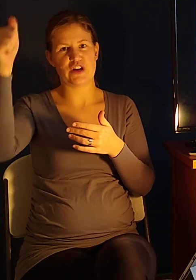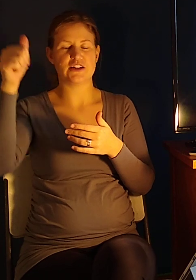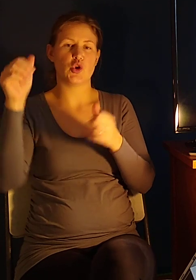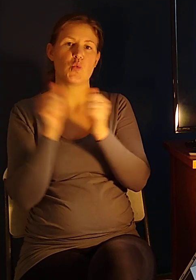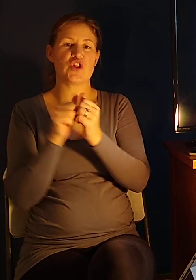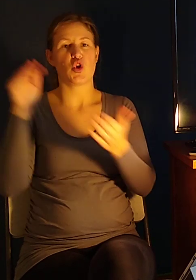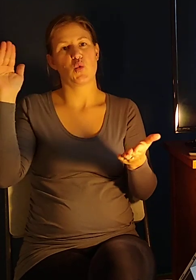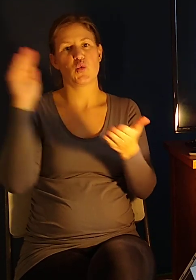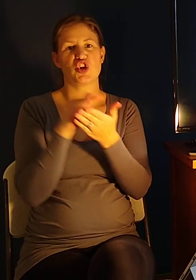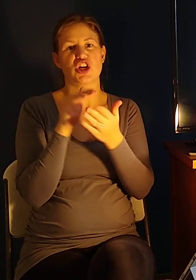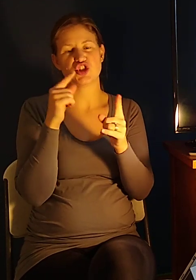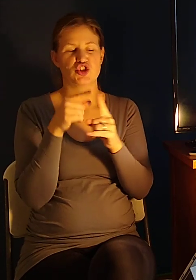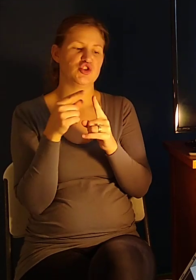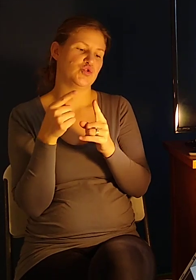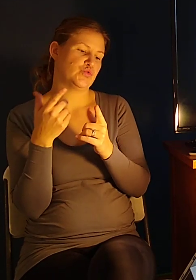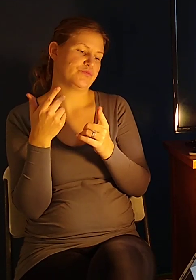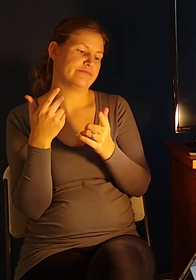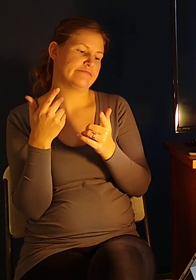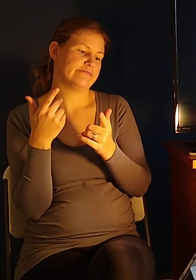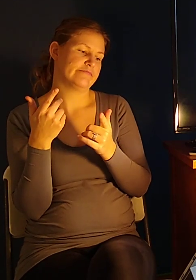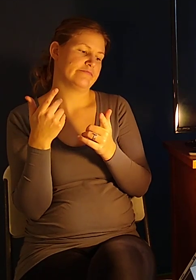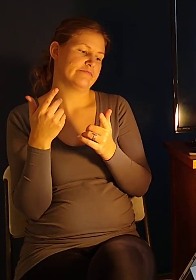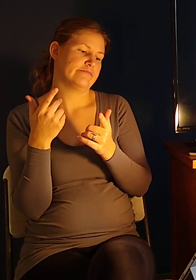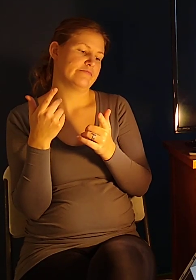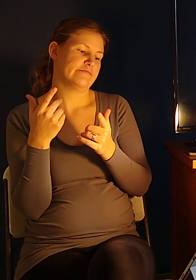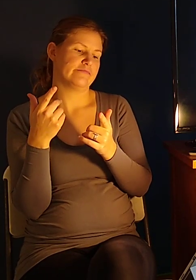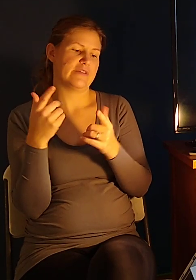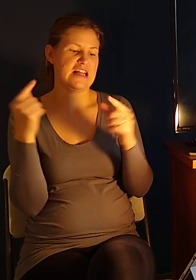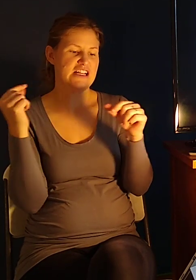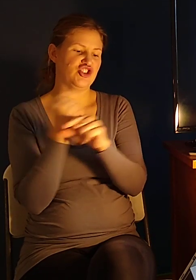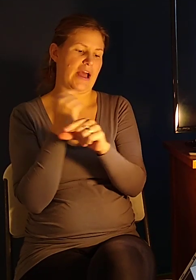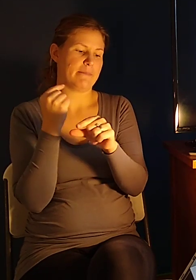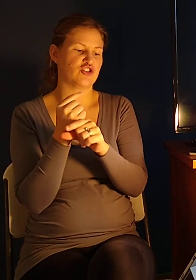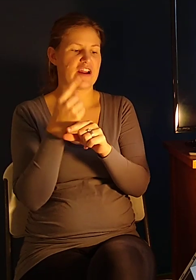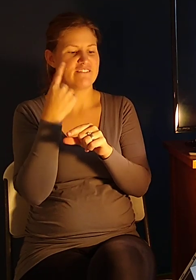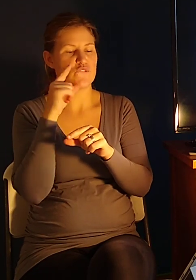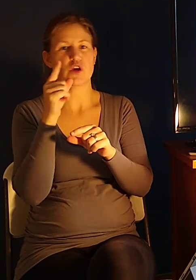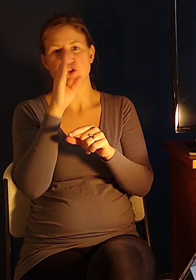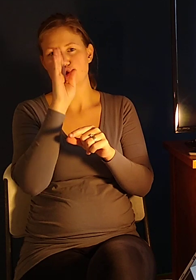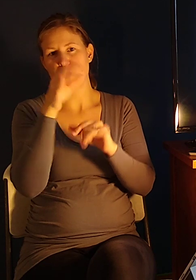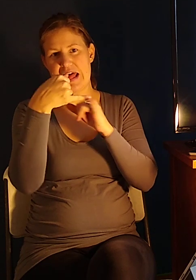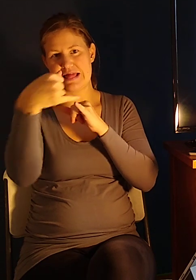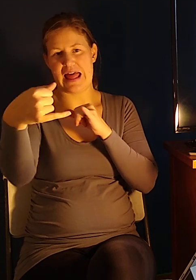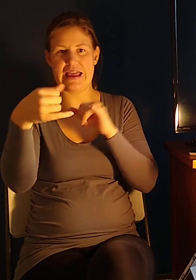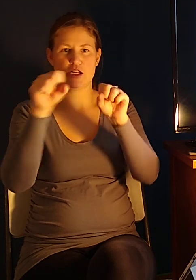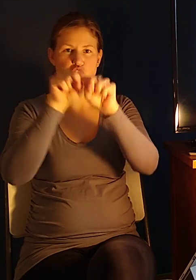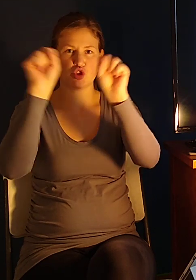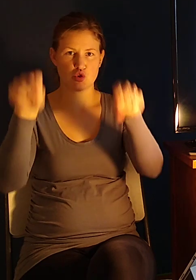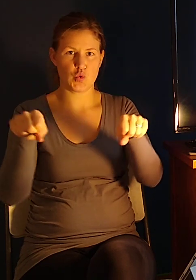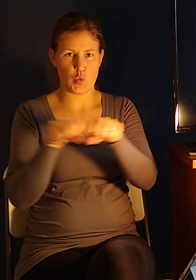to the essentials of the geometry of straight line, the square, and the